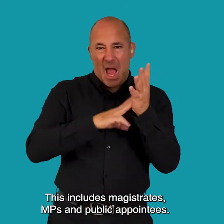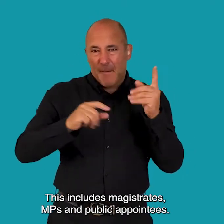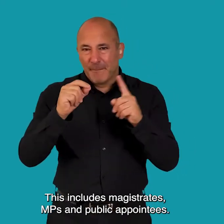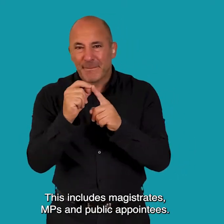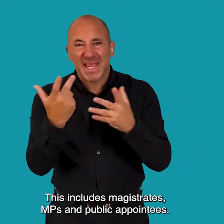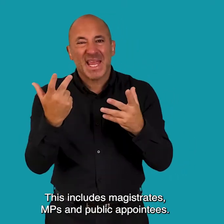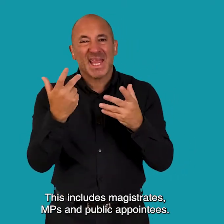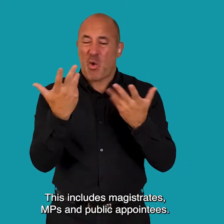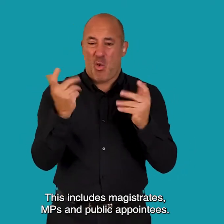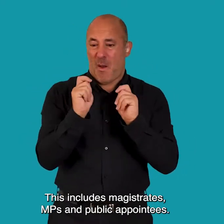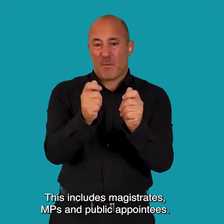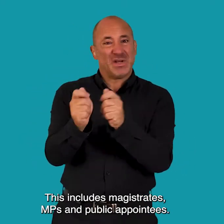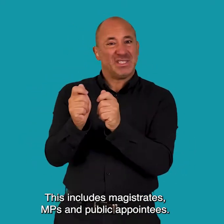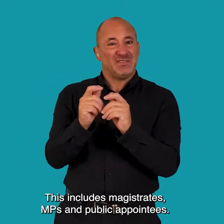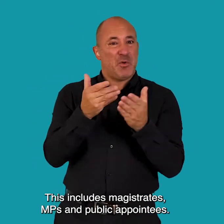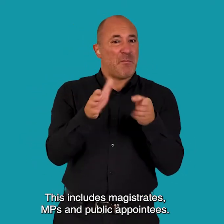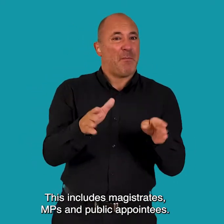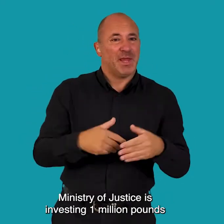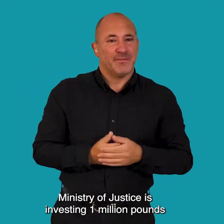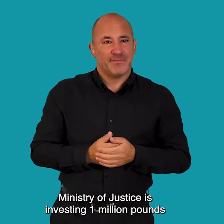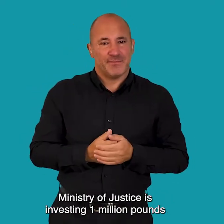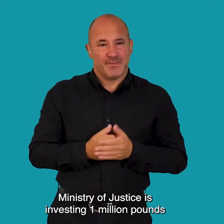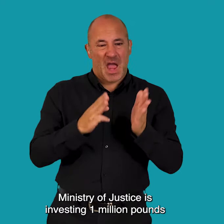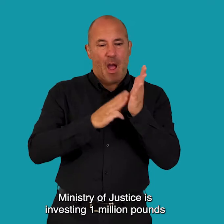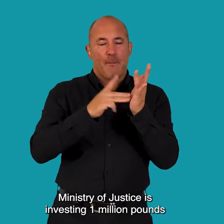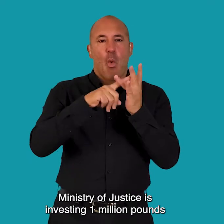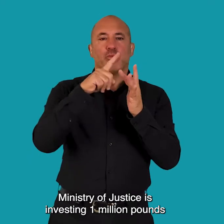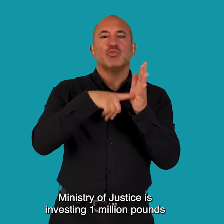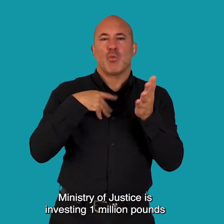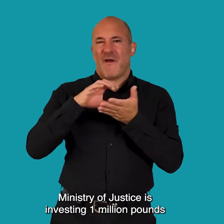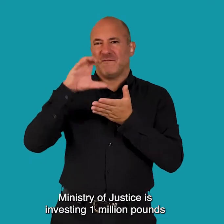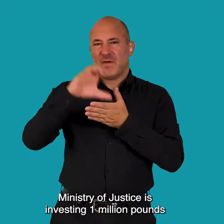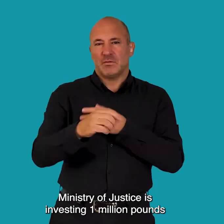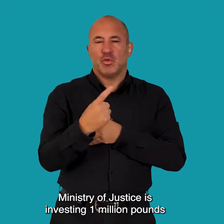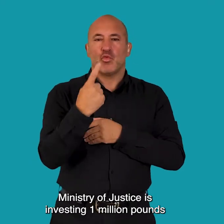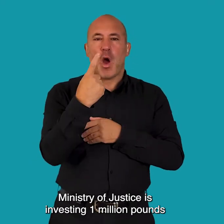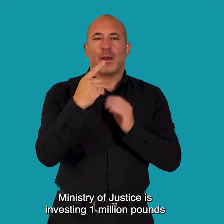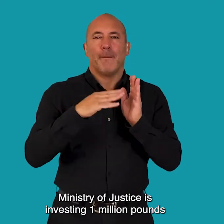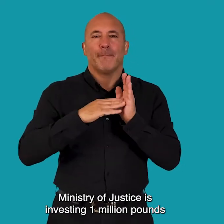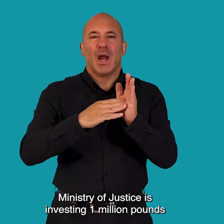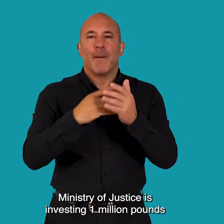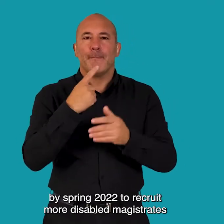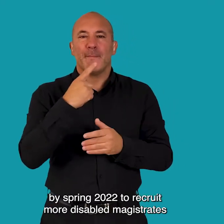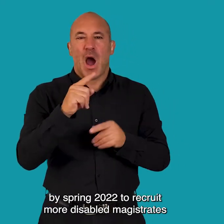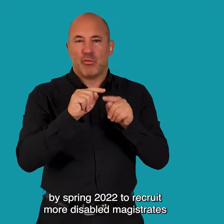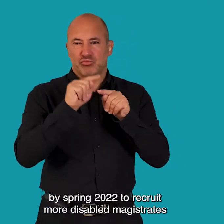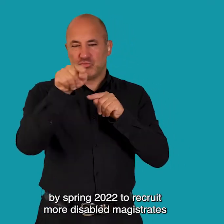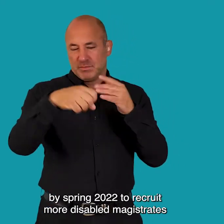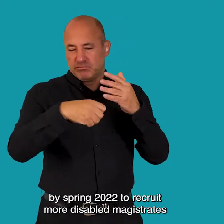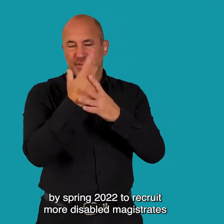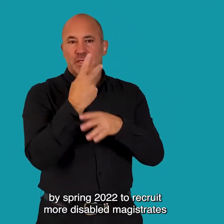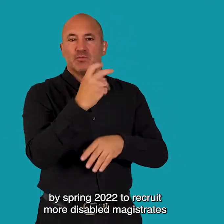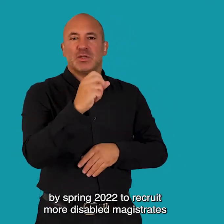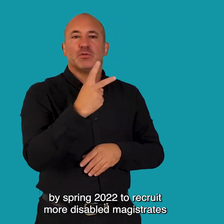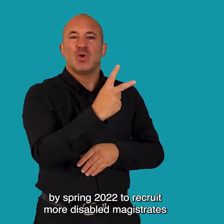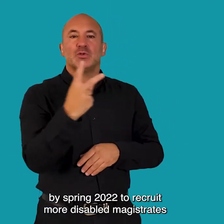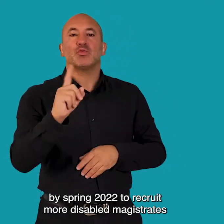and public appointees. Ministry of Justice is investing £1 million by spring 2022